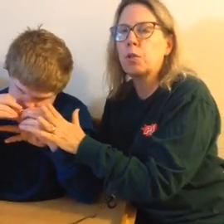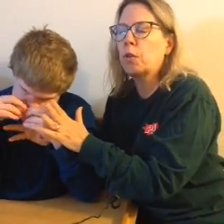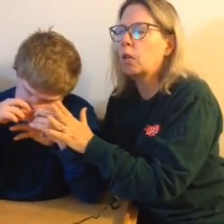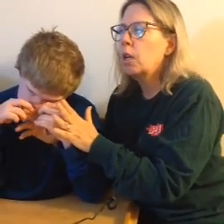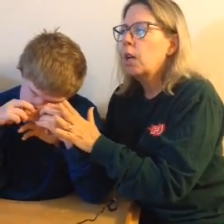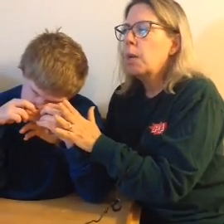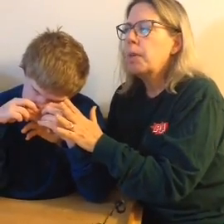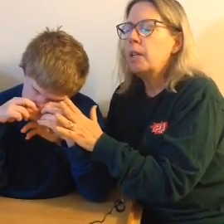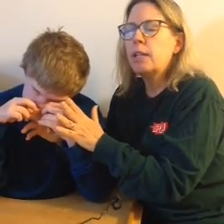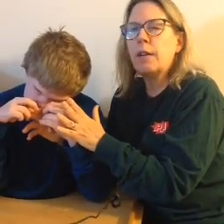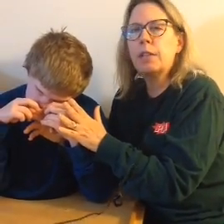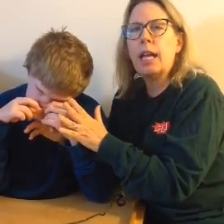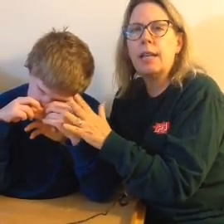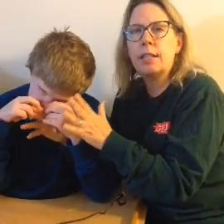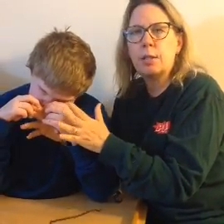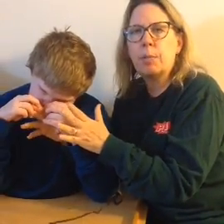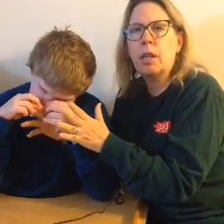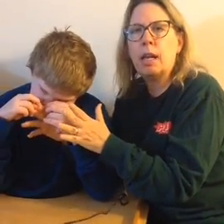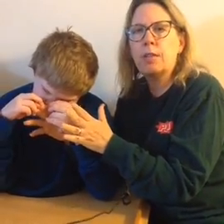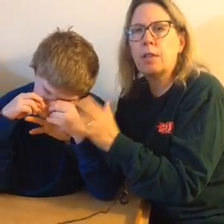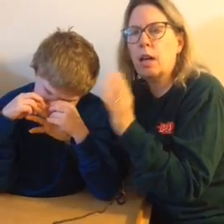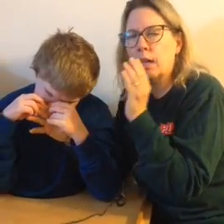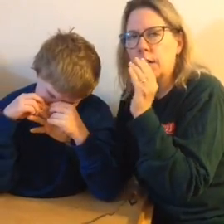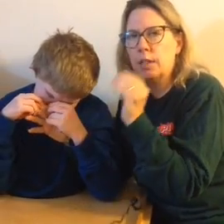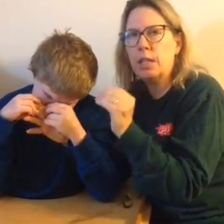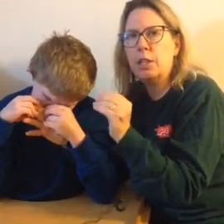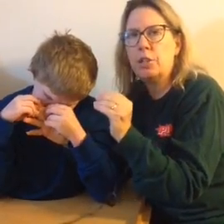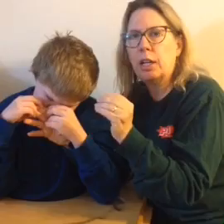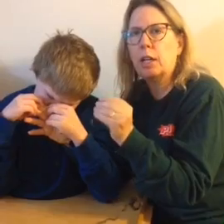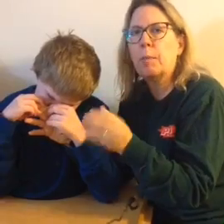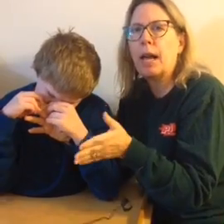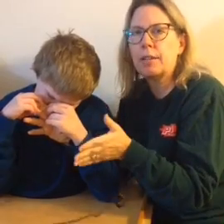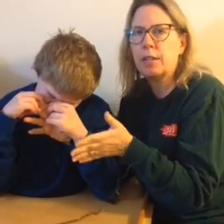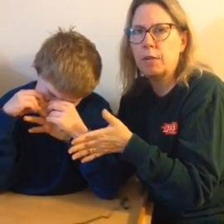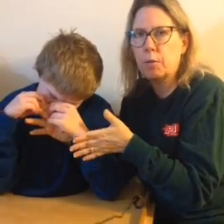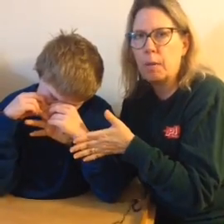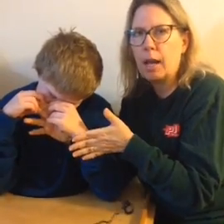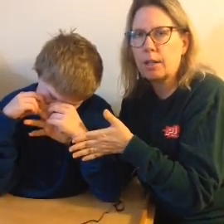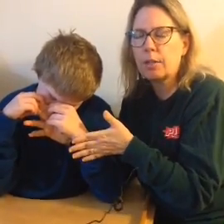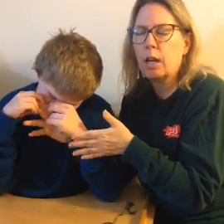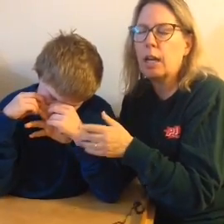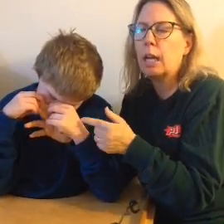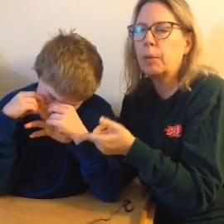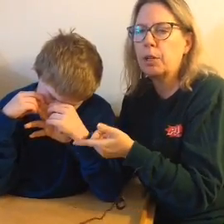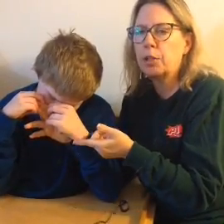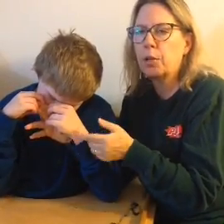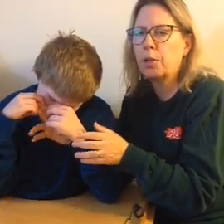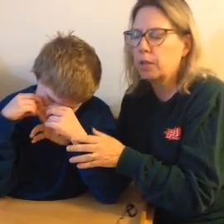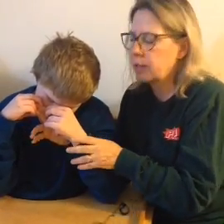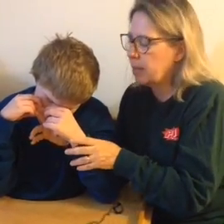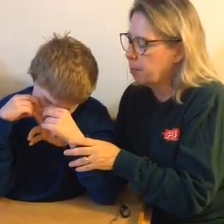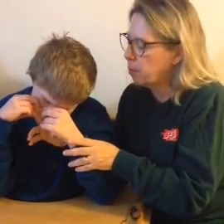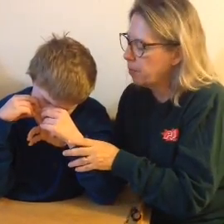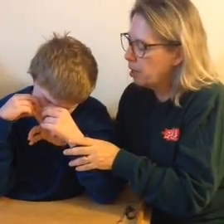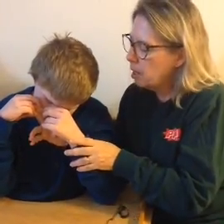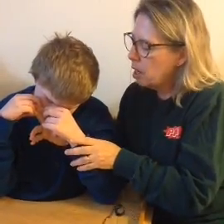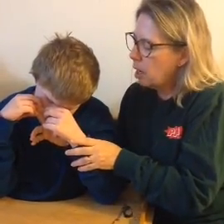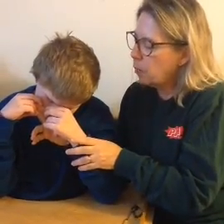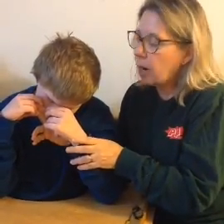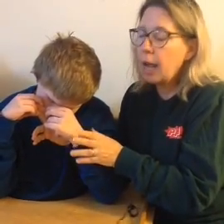forceful, but it definitely has its place in the teaching capacity for Max. And I'm going to show you an example. What I use